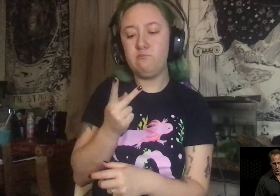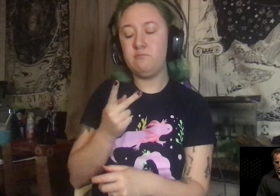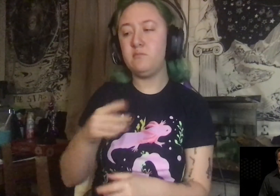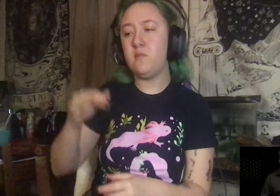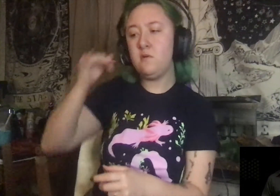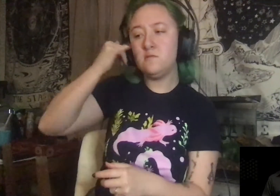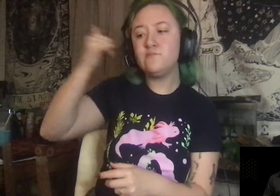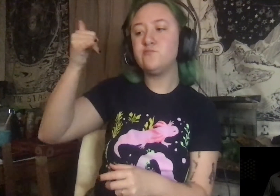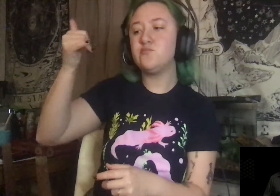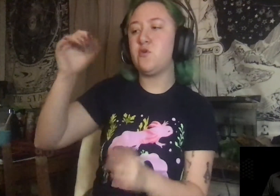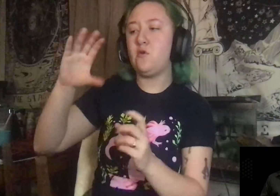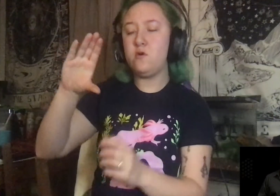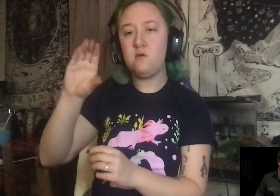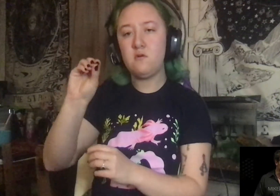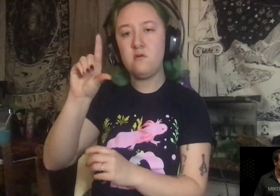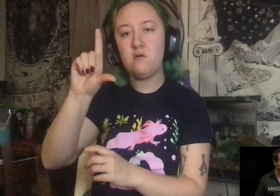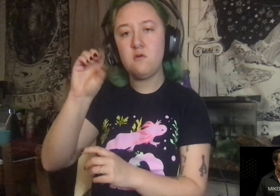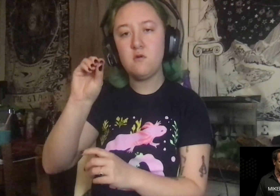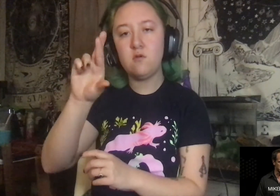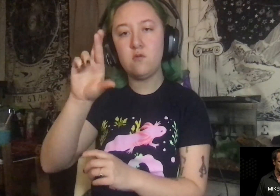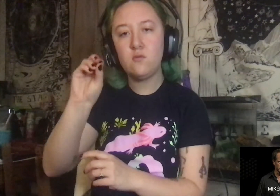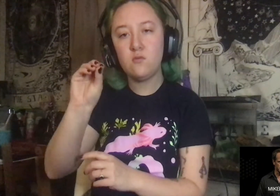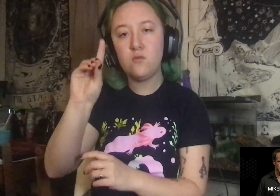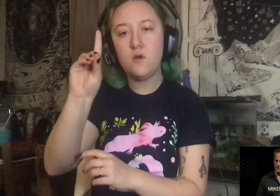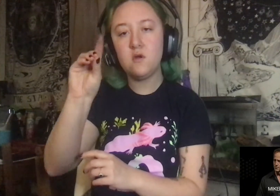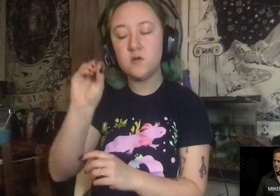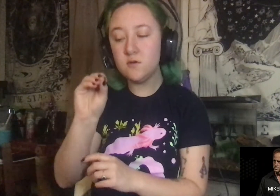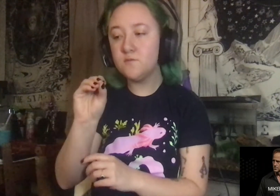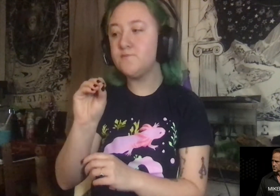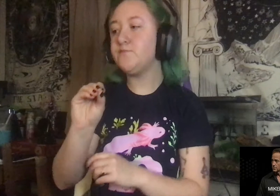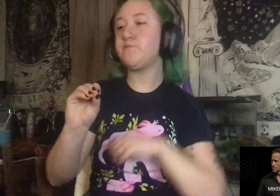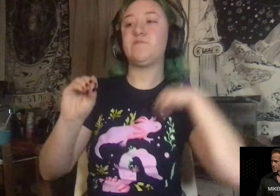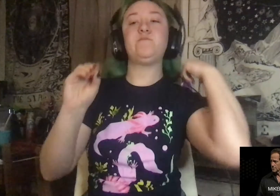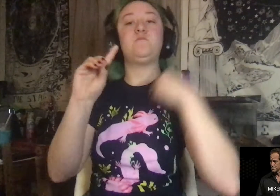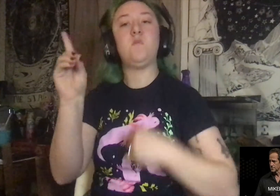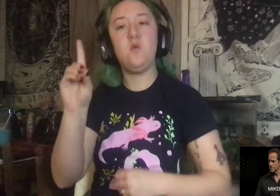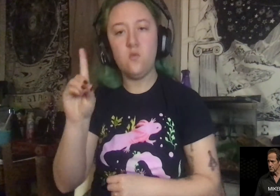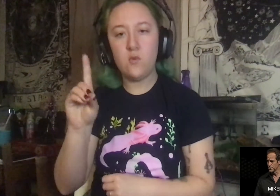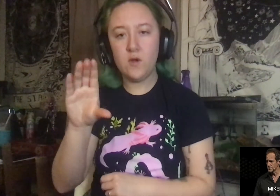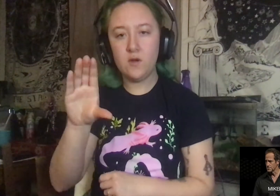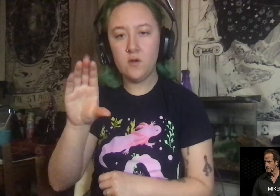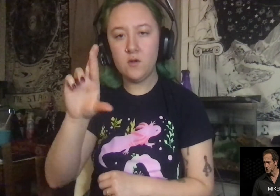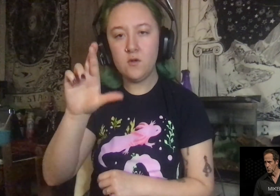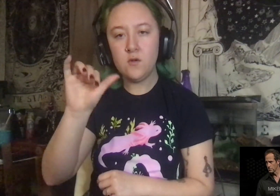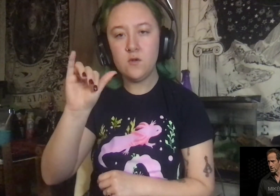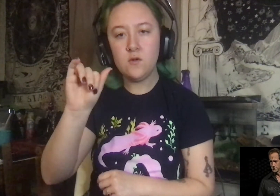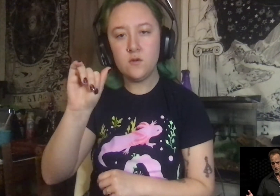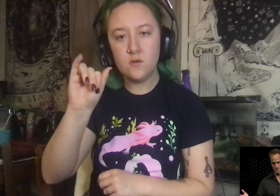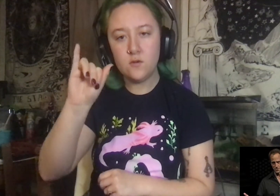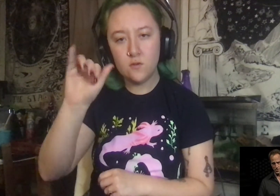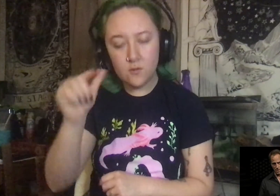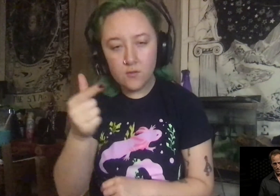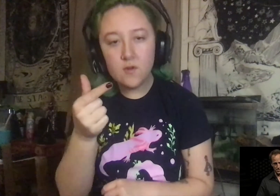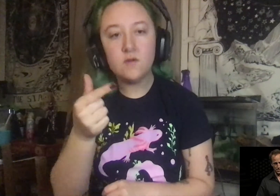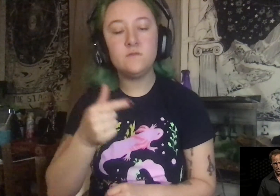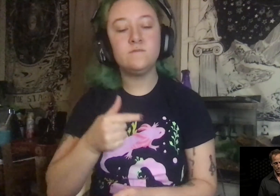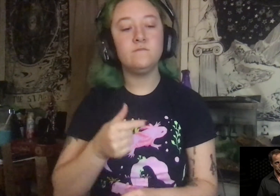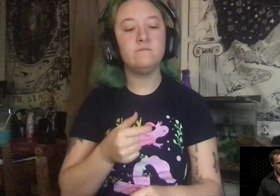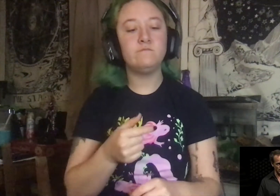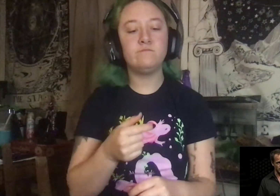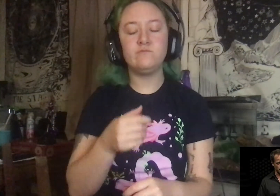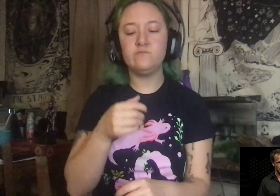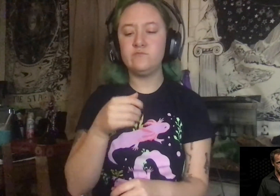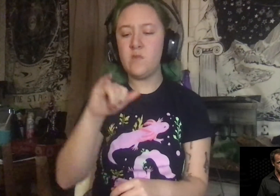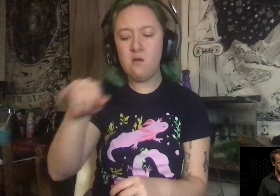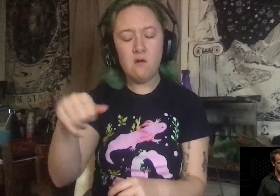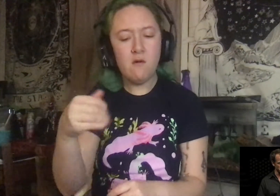The Dirty Jobs crew and I were called to a little town in Colorado called Craig. It's only a couple dozen square miles. It's in the Rockies, and the